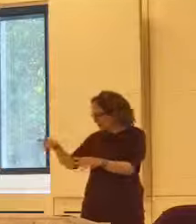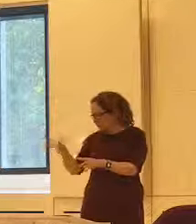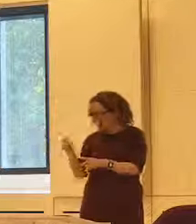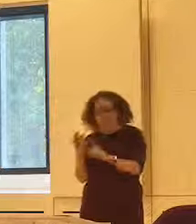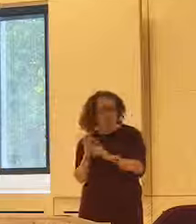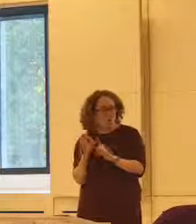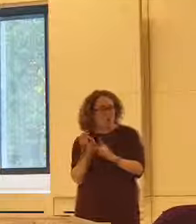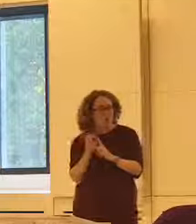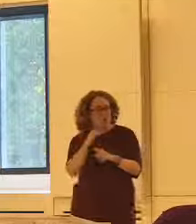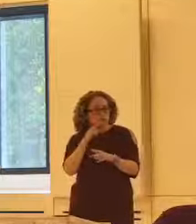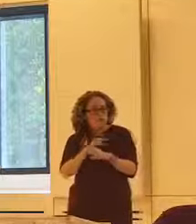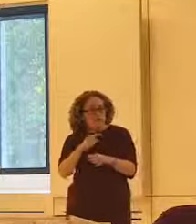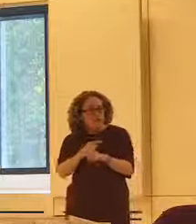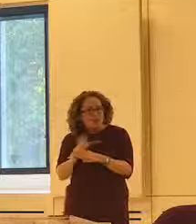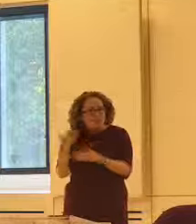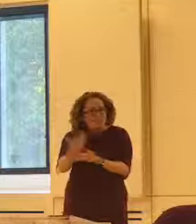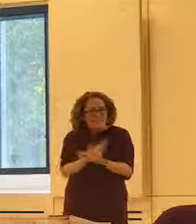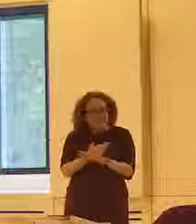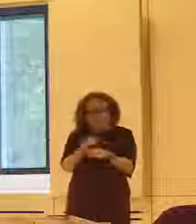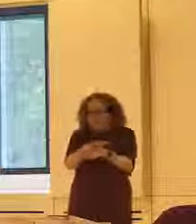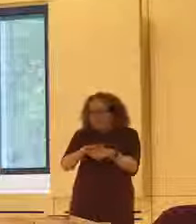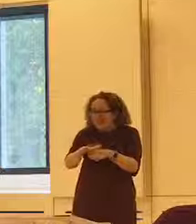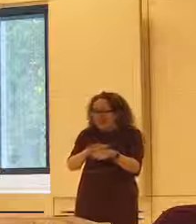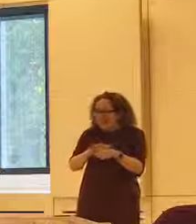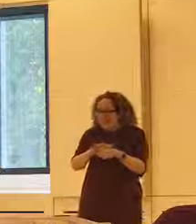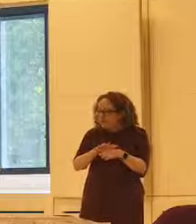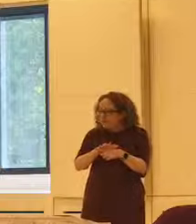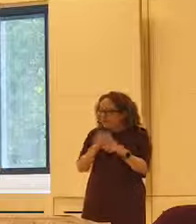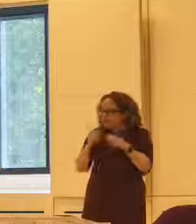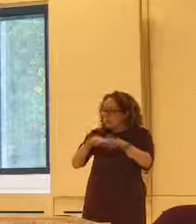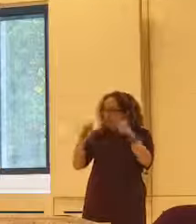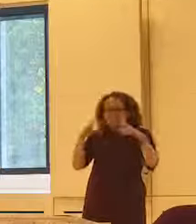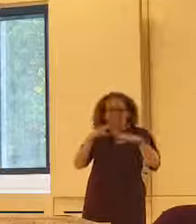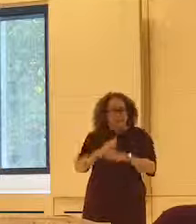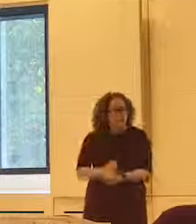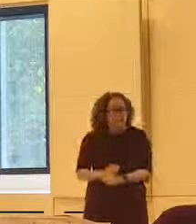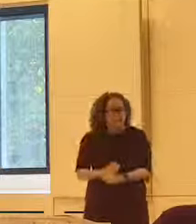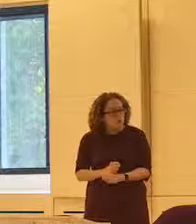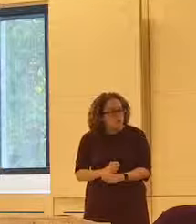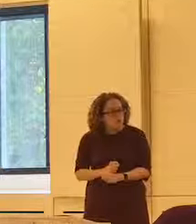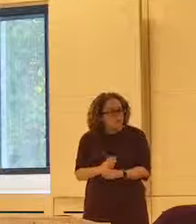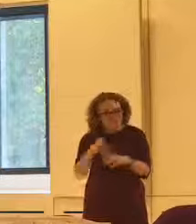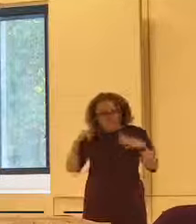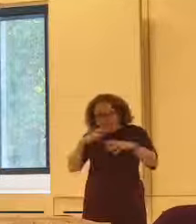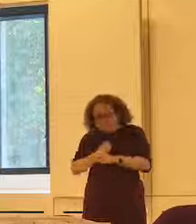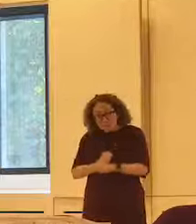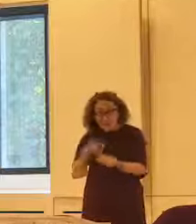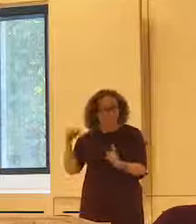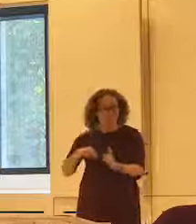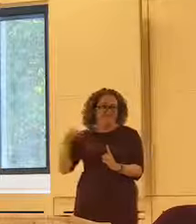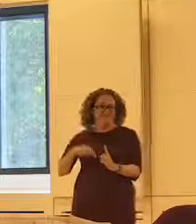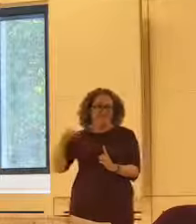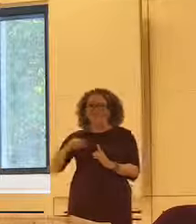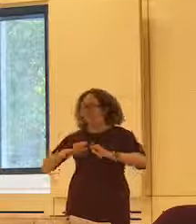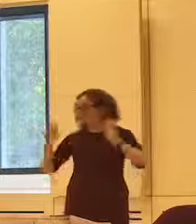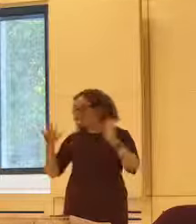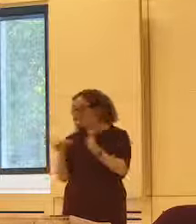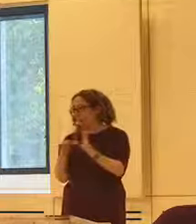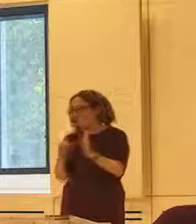topic. Linked a little bit to what Paula was saying about this being a safe space and breaking the taboo. Breaking that taboo